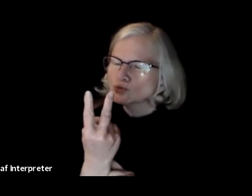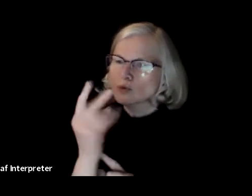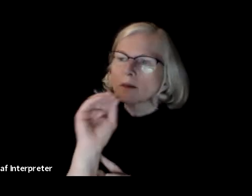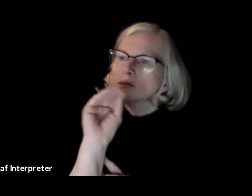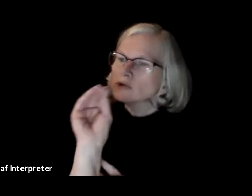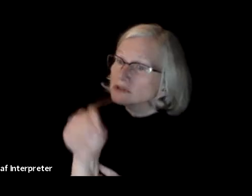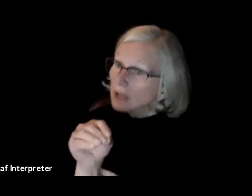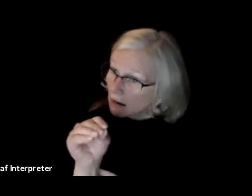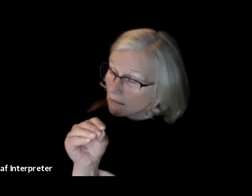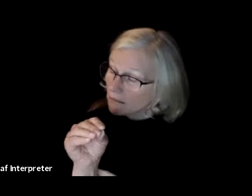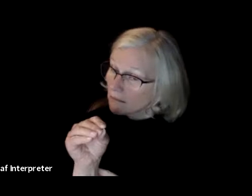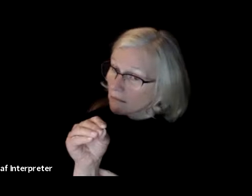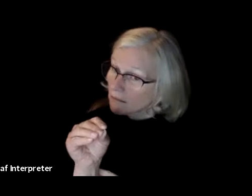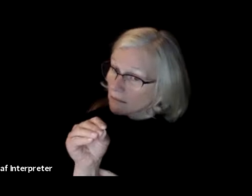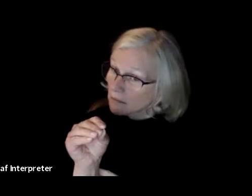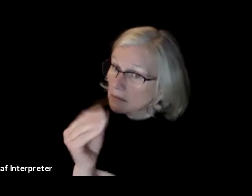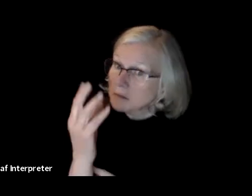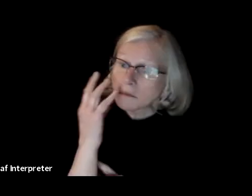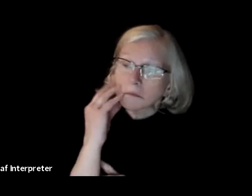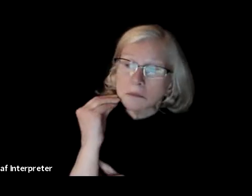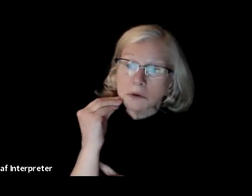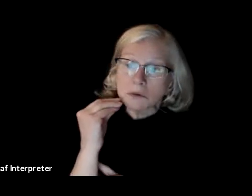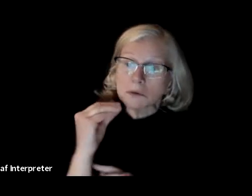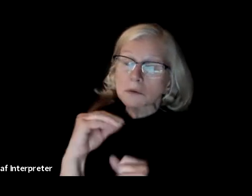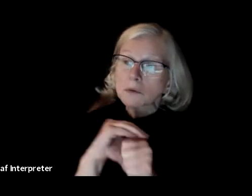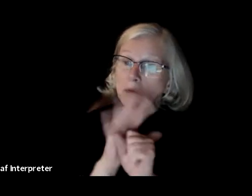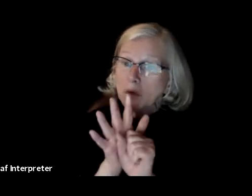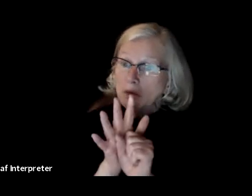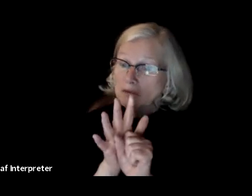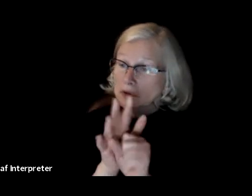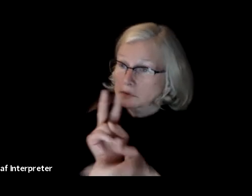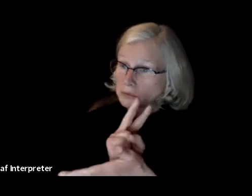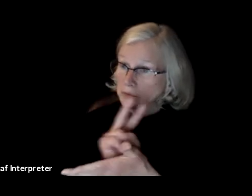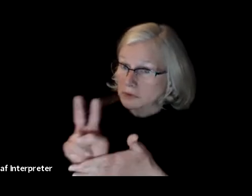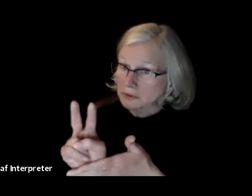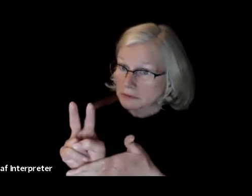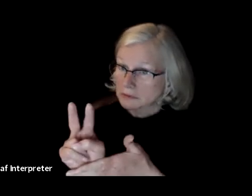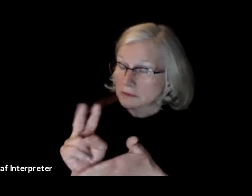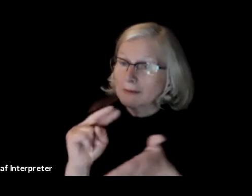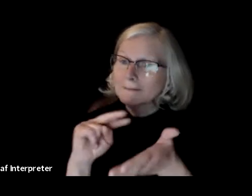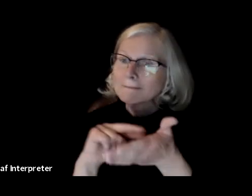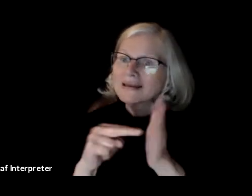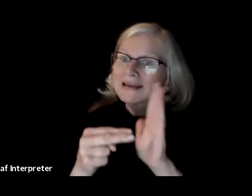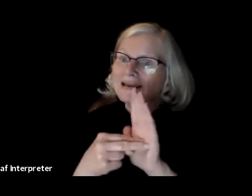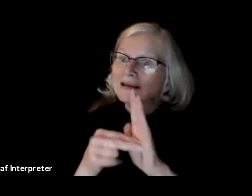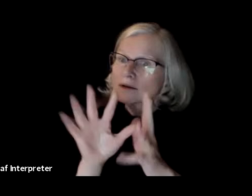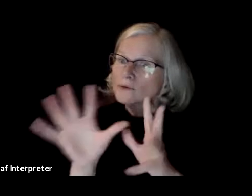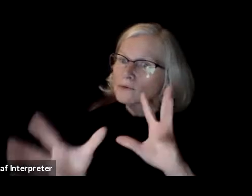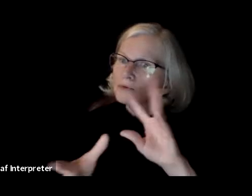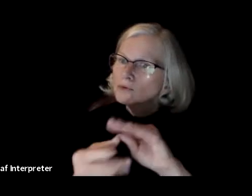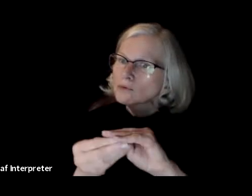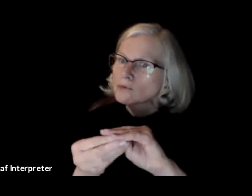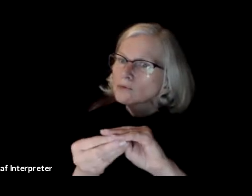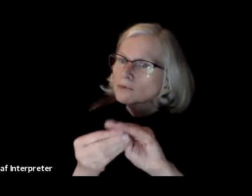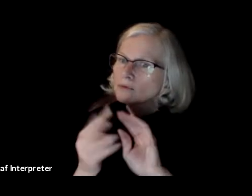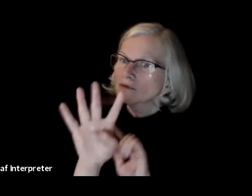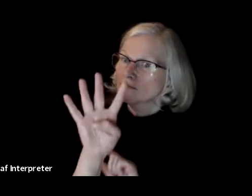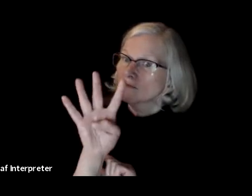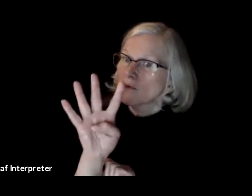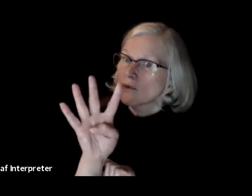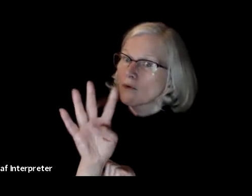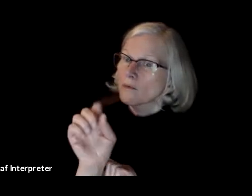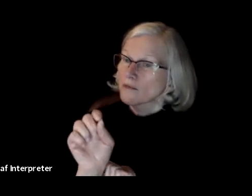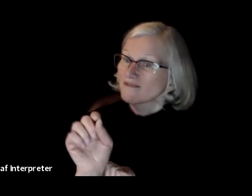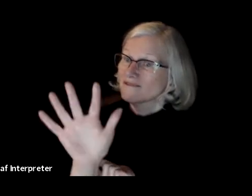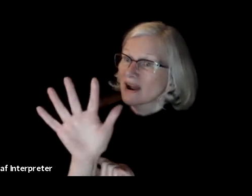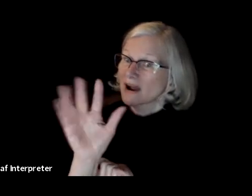days. Overall, this means 4.5% of long-term care facilities in Minnesota have had a